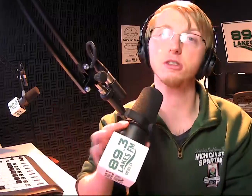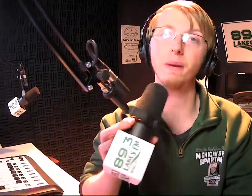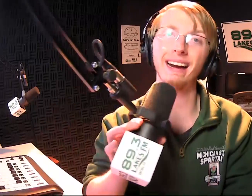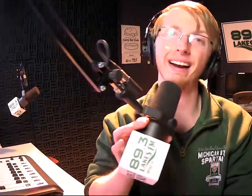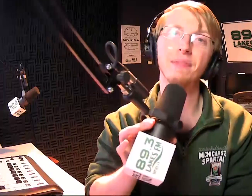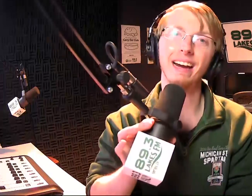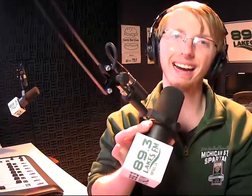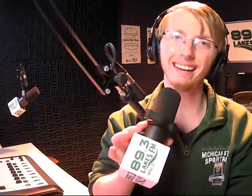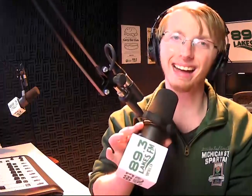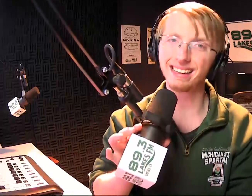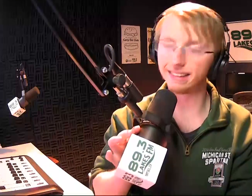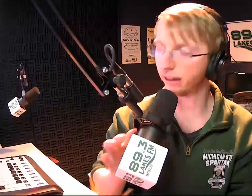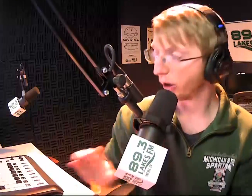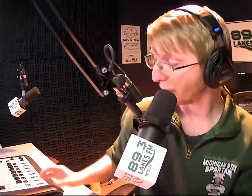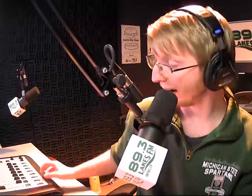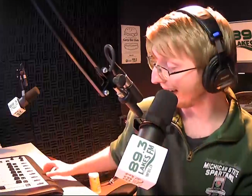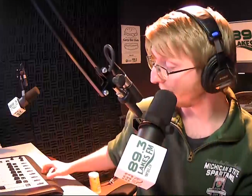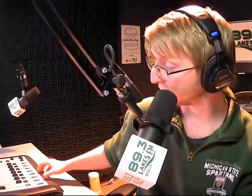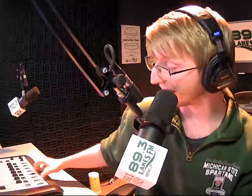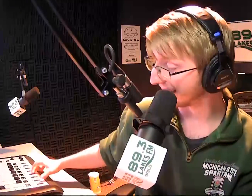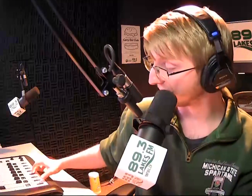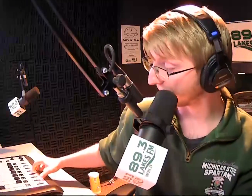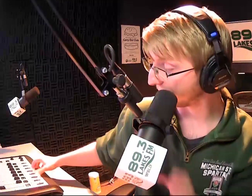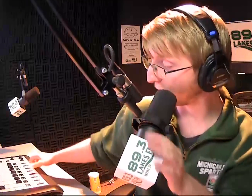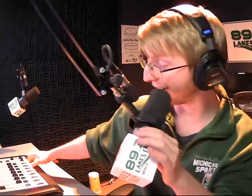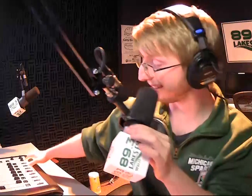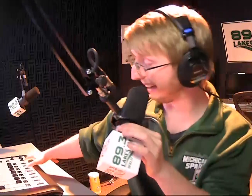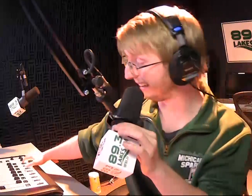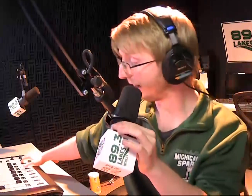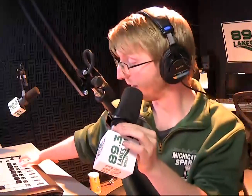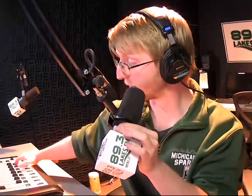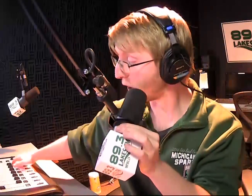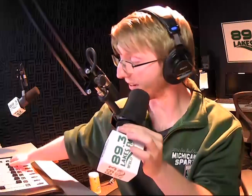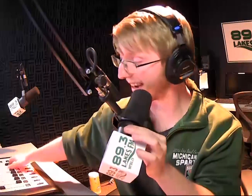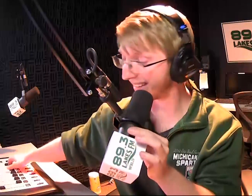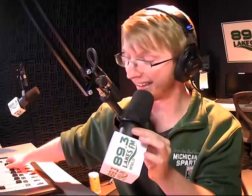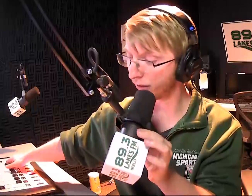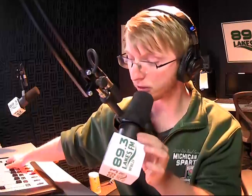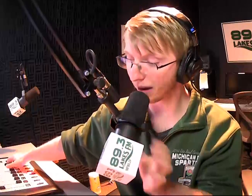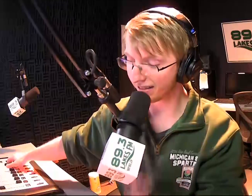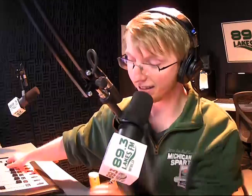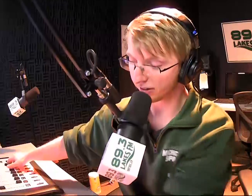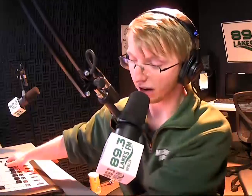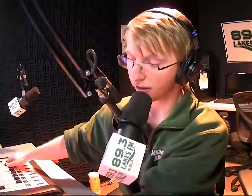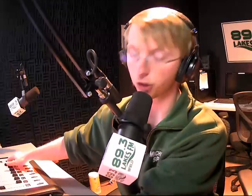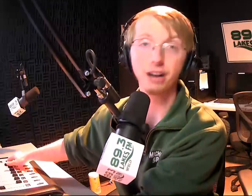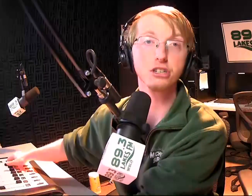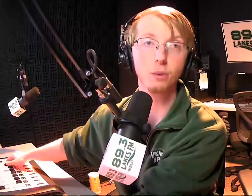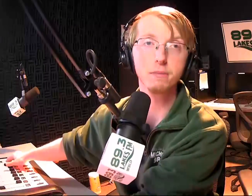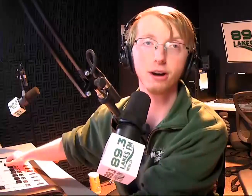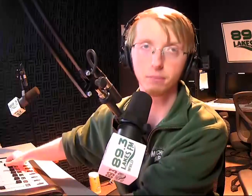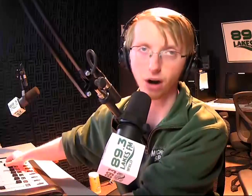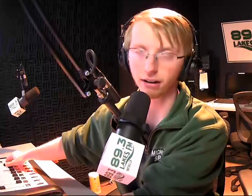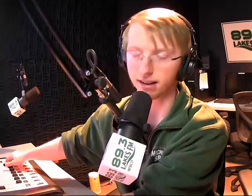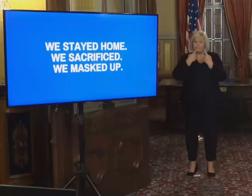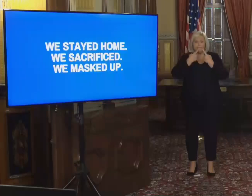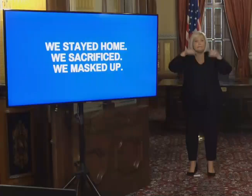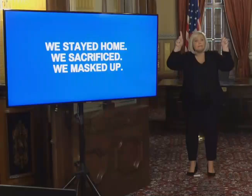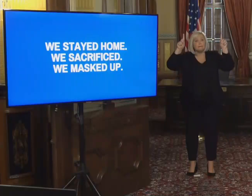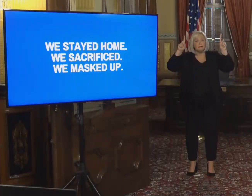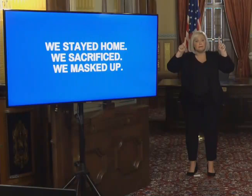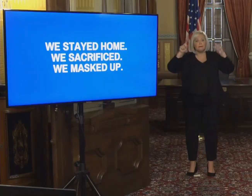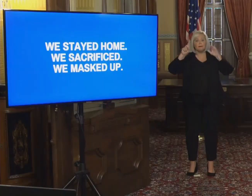Governor Whitmer speaking in Lansing right now, addressing the current state of the COVID-19 response. Here's Governor Gretchen Whitmer in